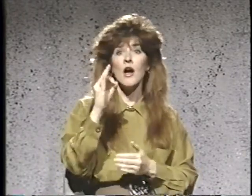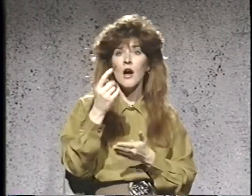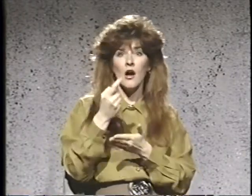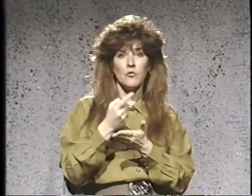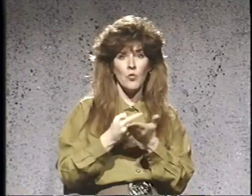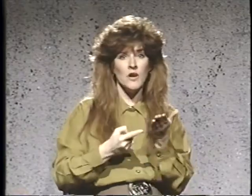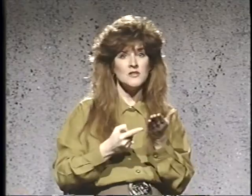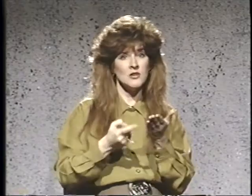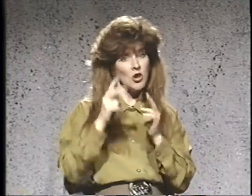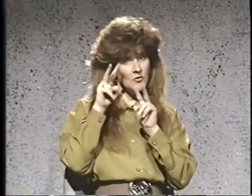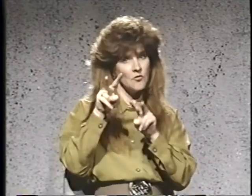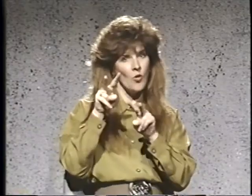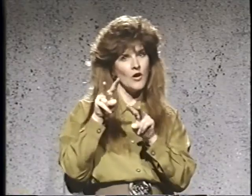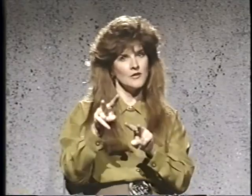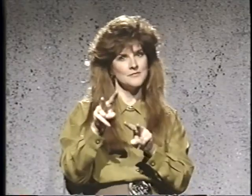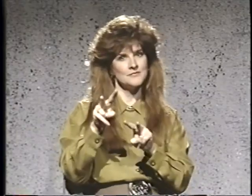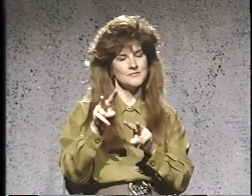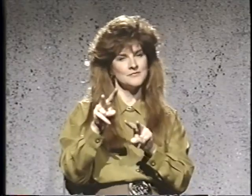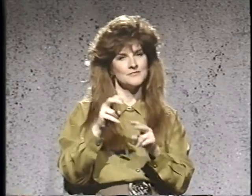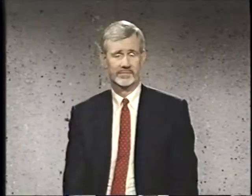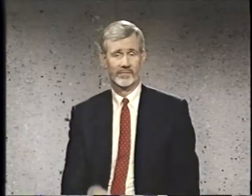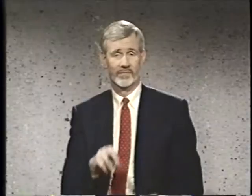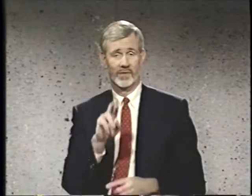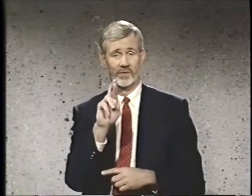of what to look for.